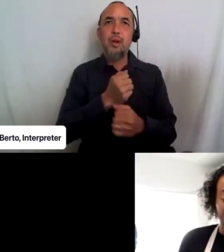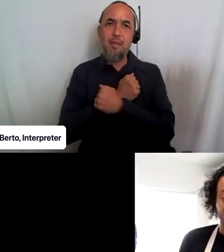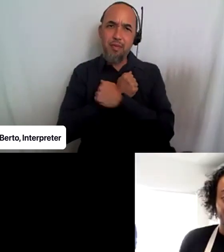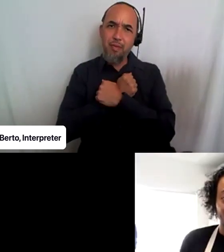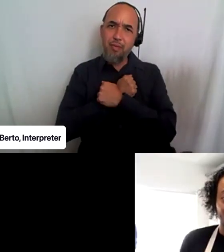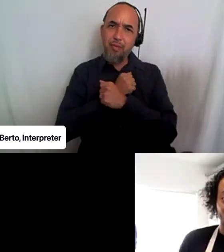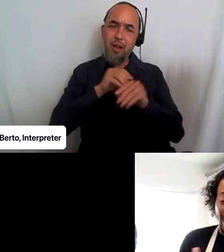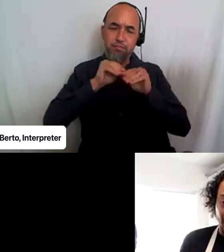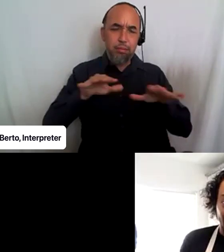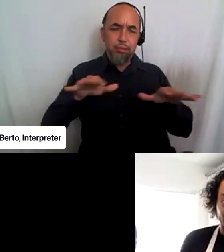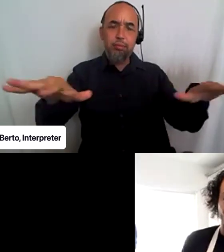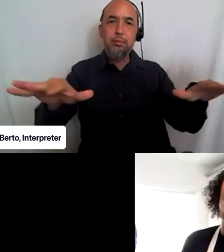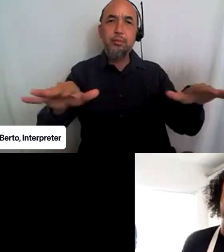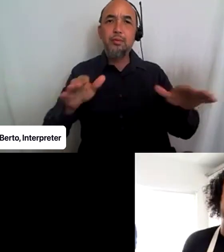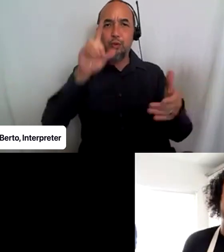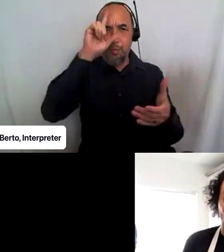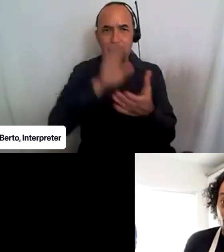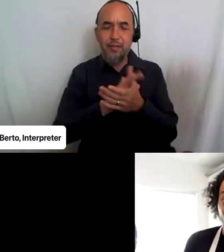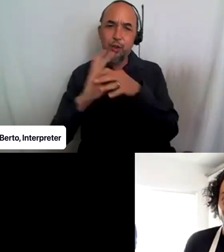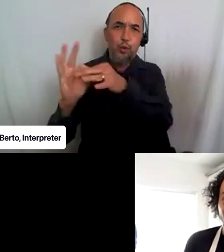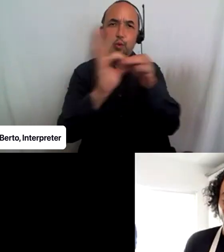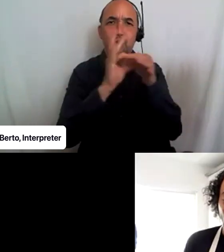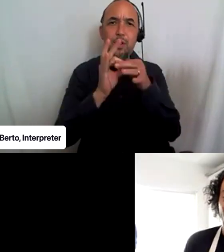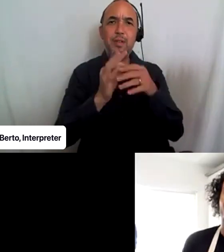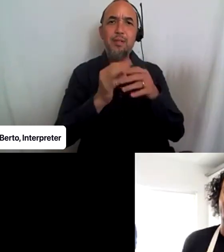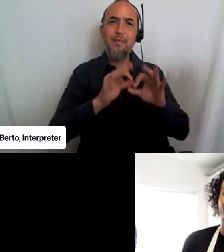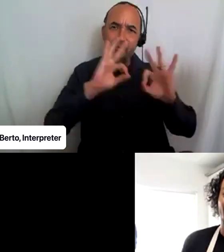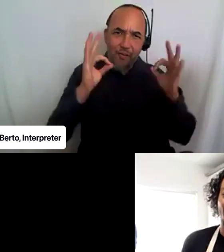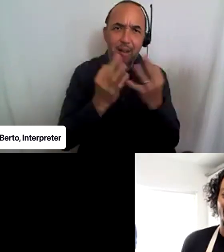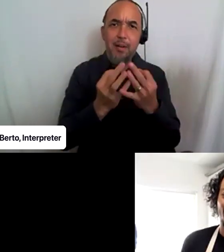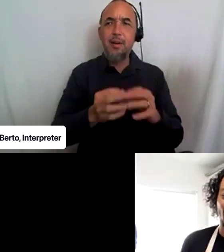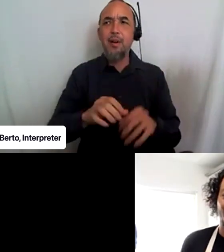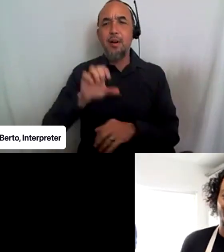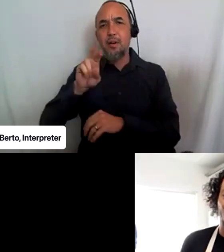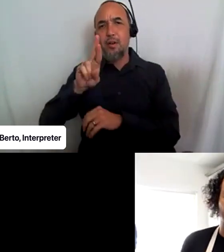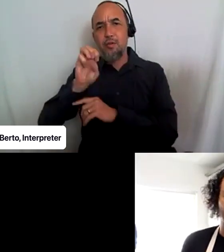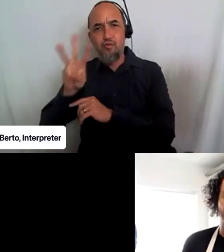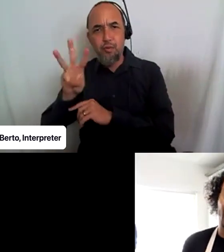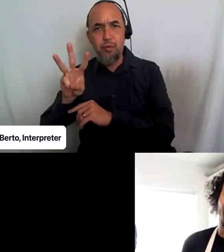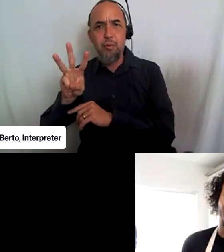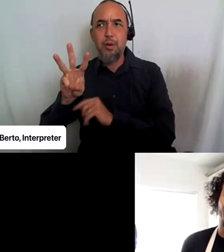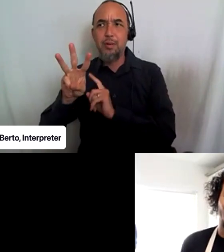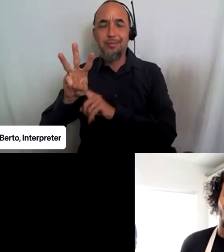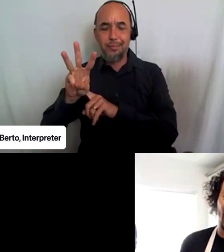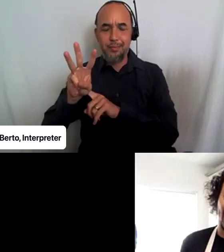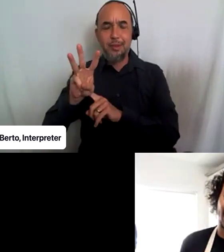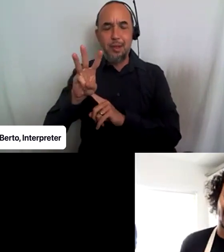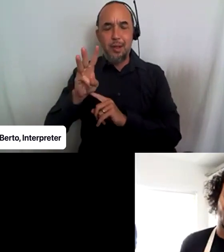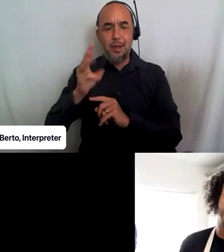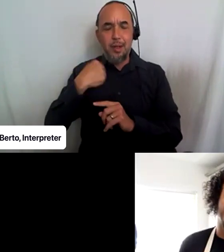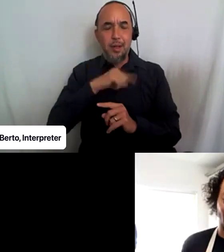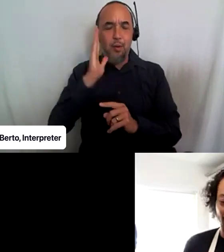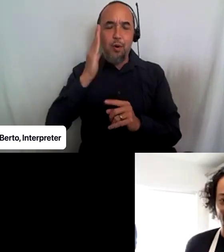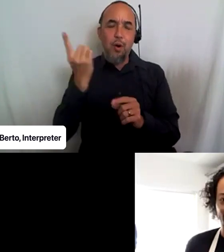unity, family, crew, as it were. Those people will always win over hate,